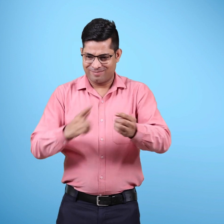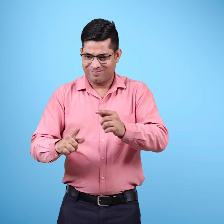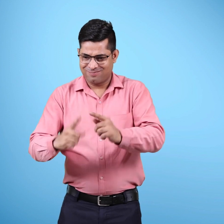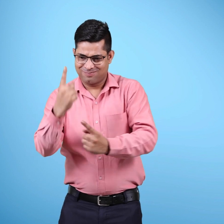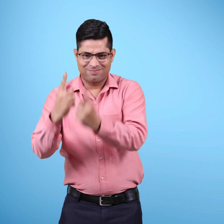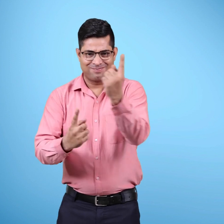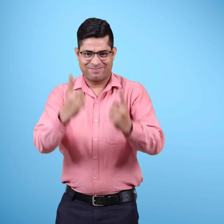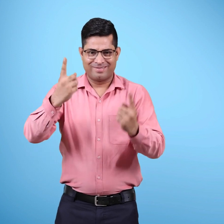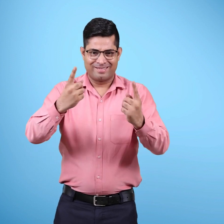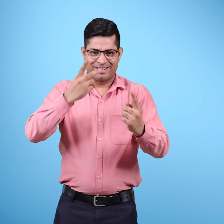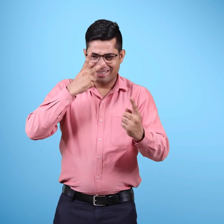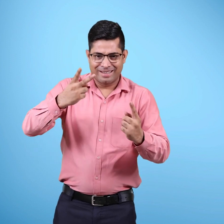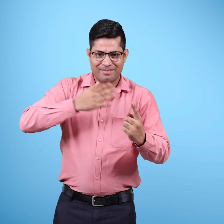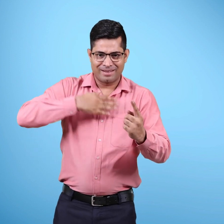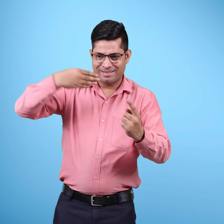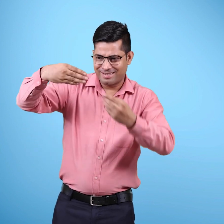Observe the leaves of some plants around you.